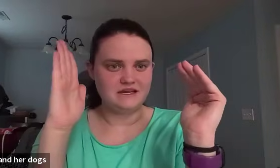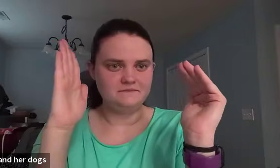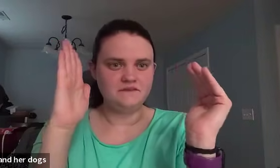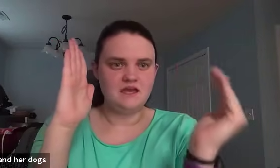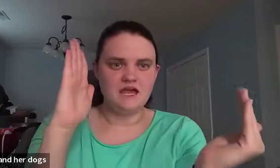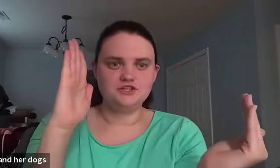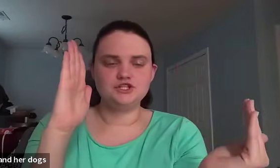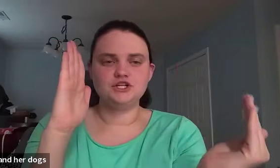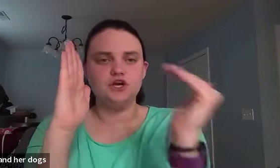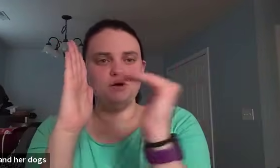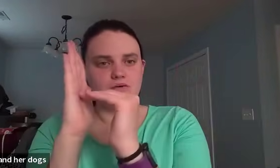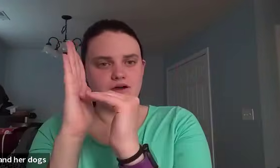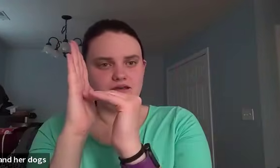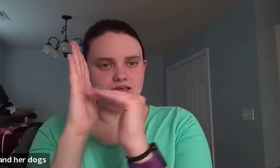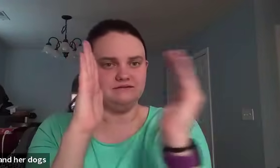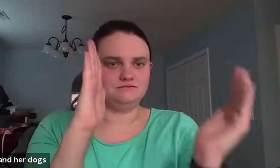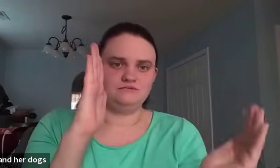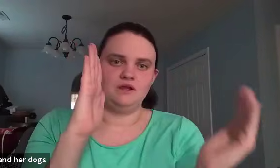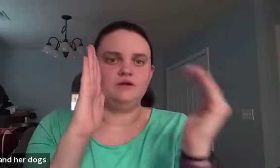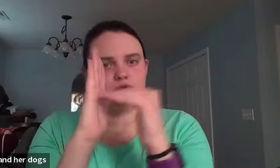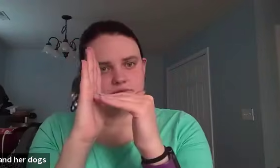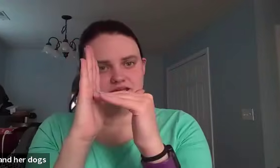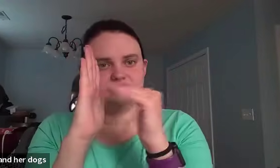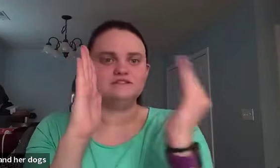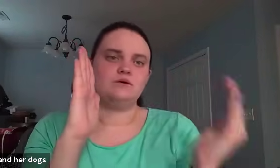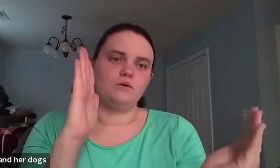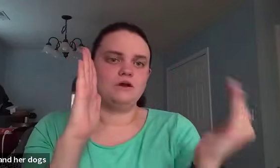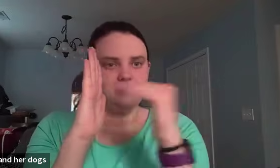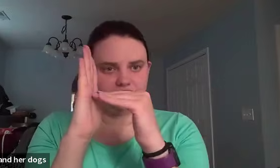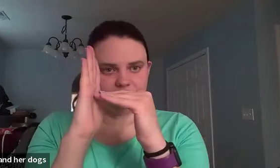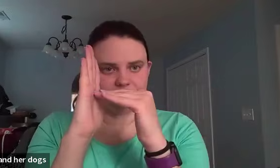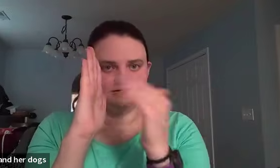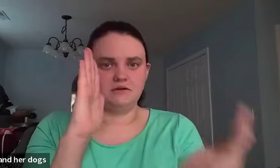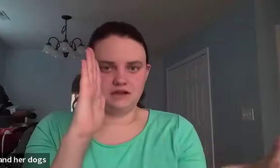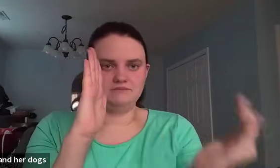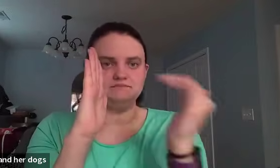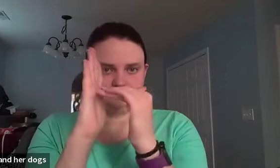tonight. And you're going to go again, repeat, or again. All right?